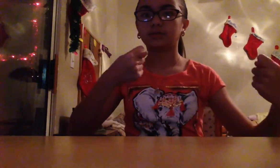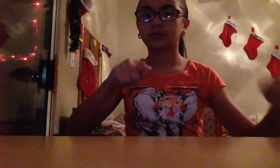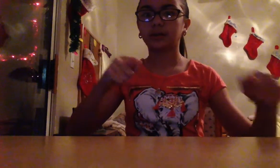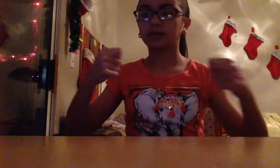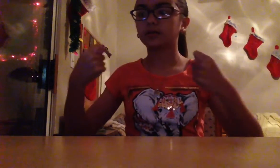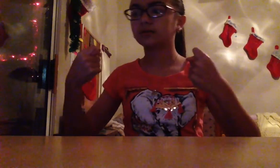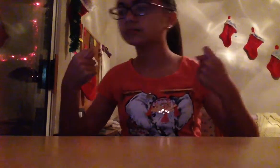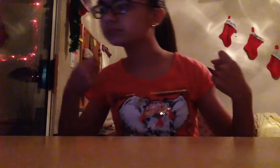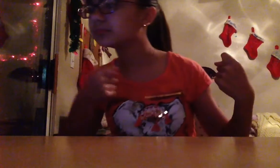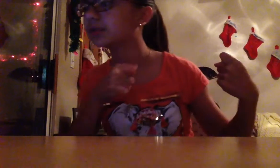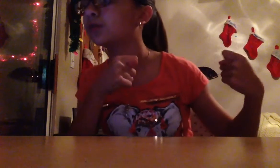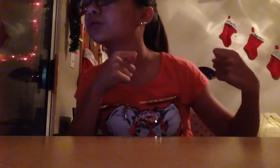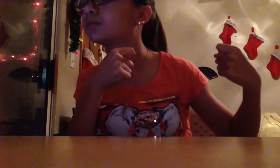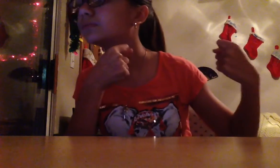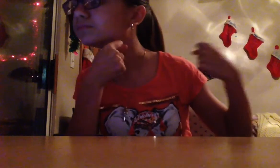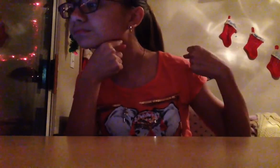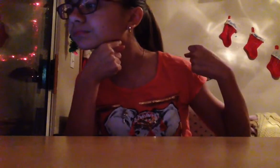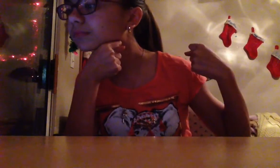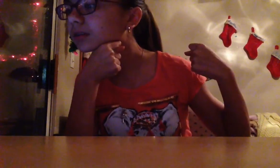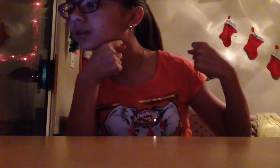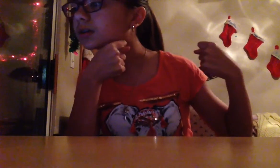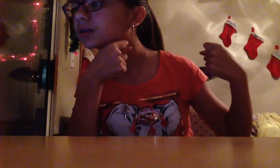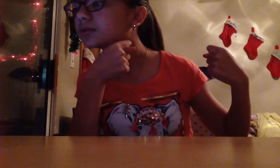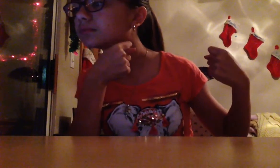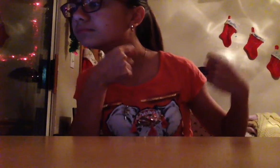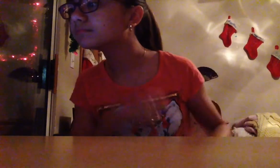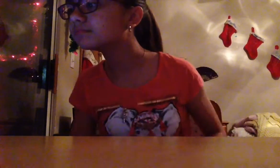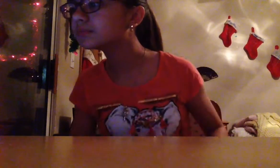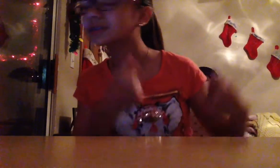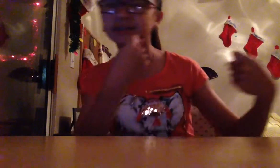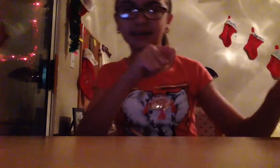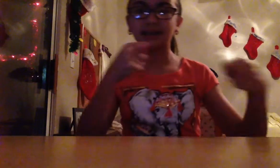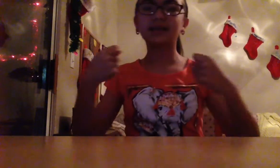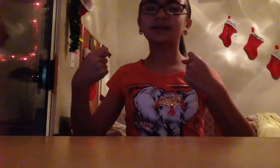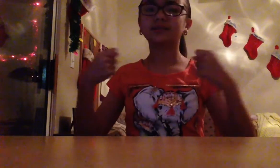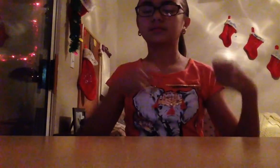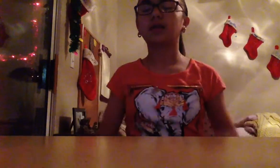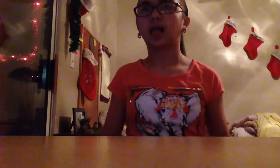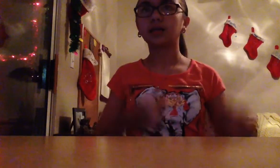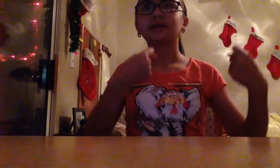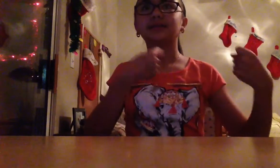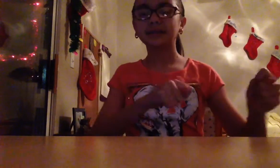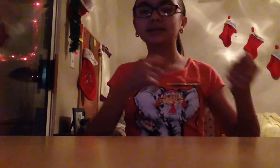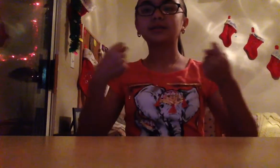No dinky, ah, dinker